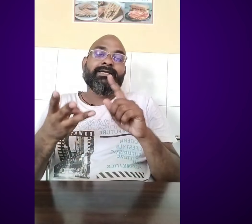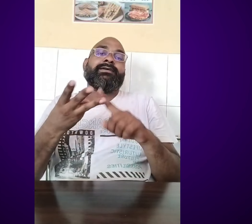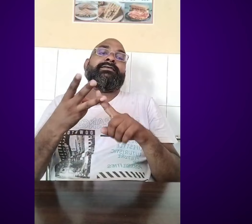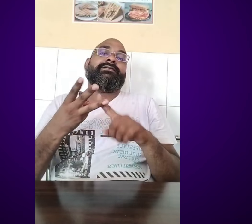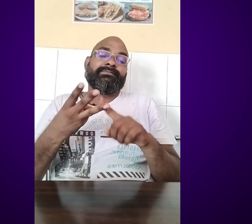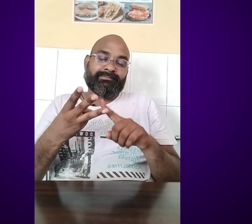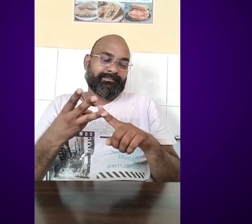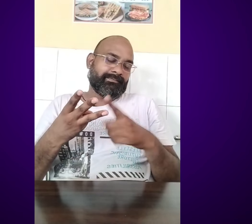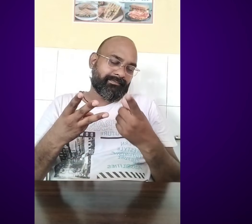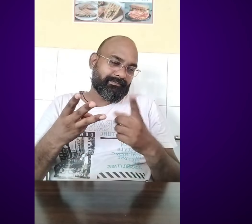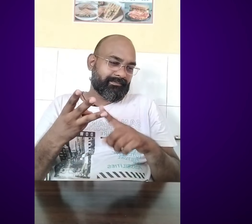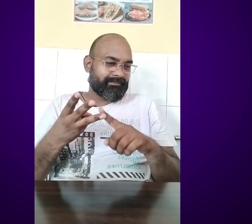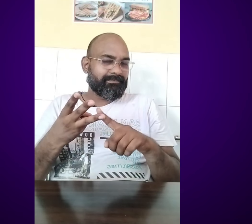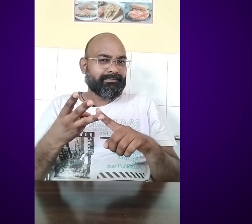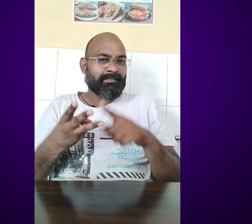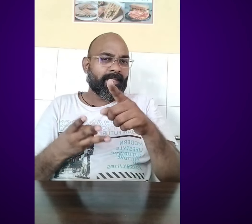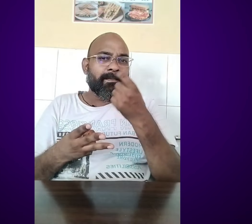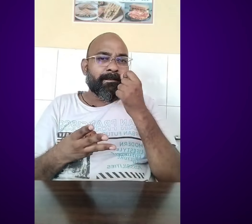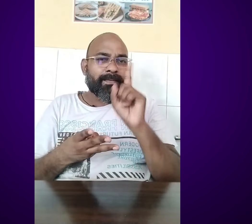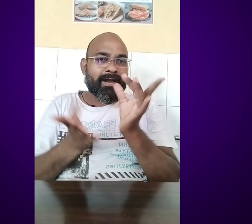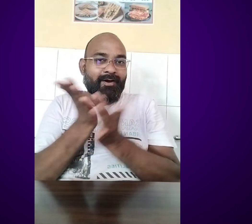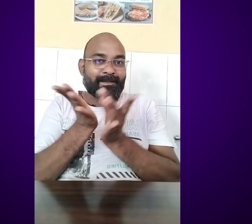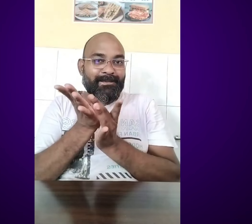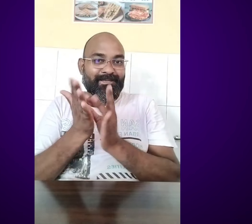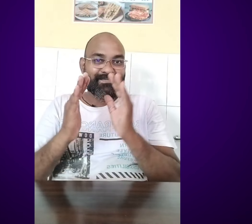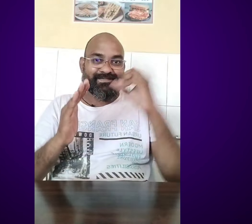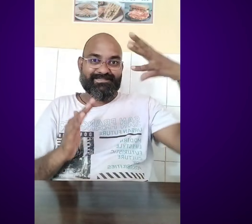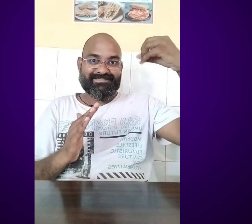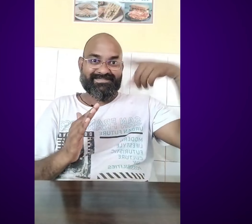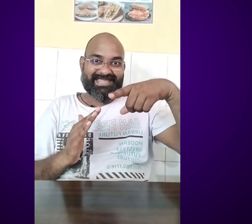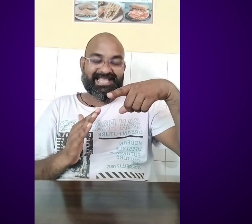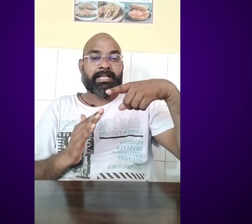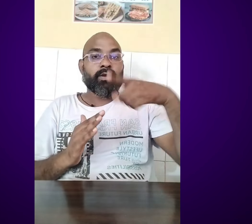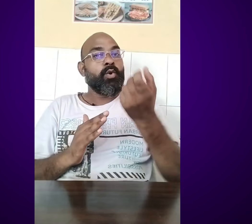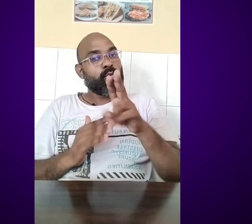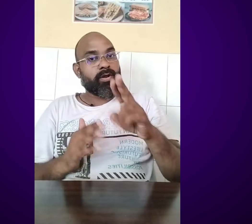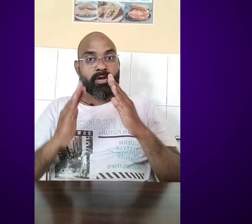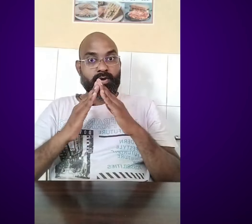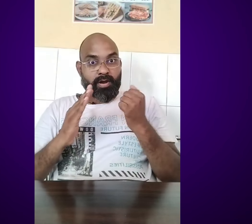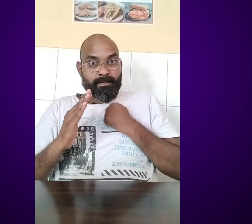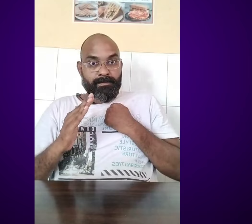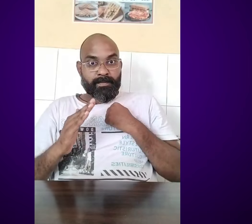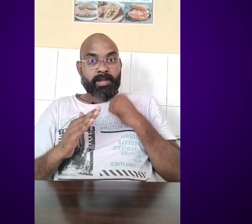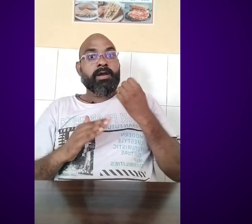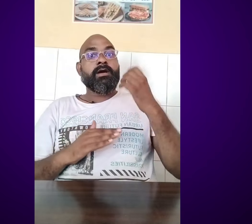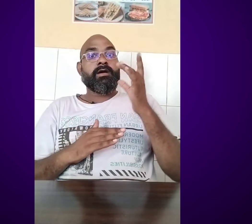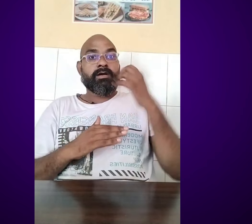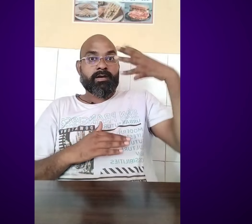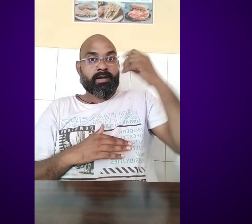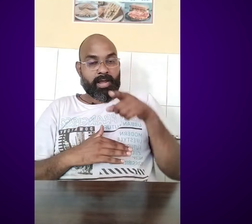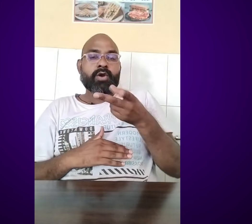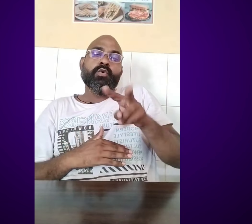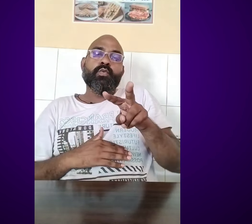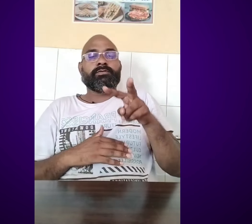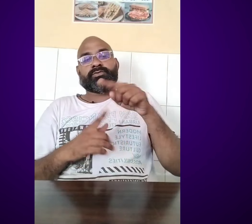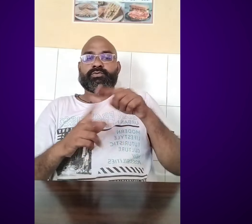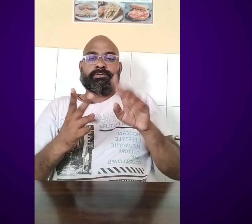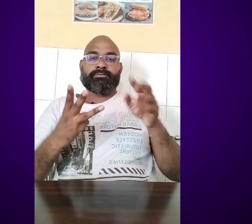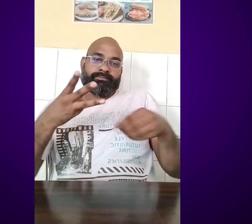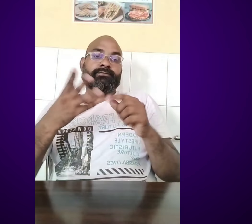rupees for those aged 18 se 79 and 500 rupees for those aged 80 and above, with 80% or more disability and belonging